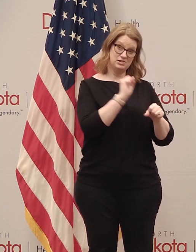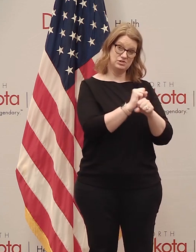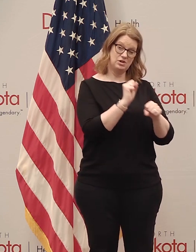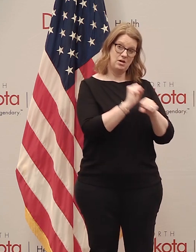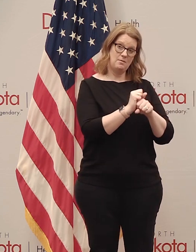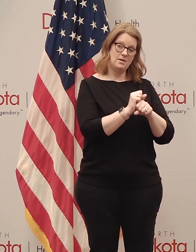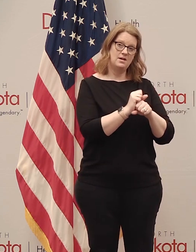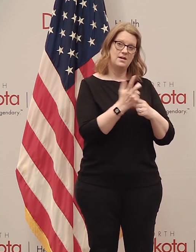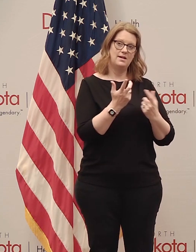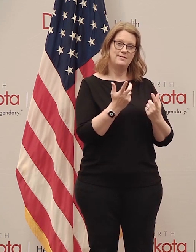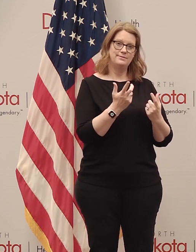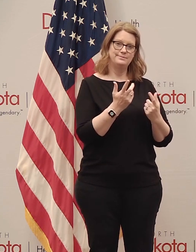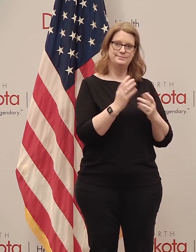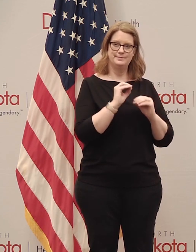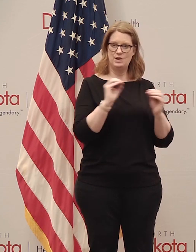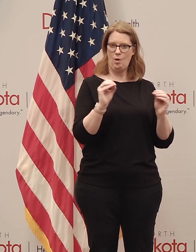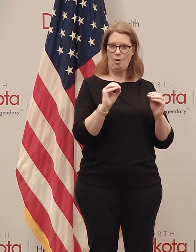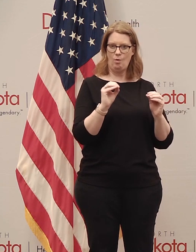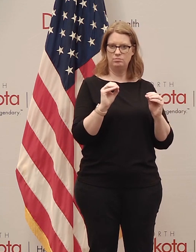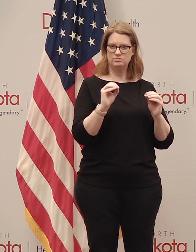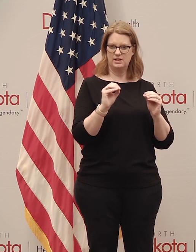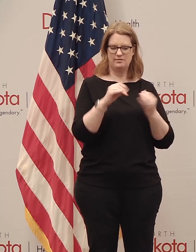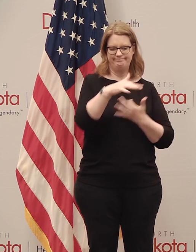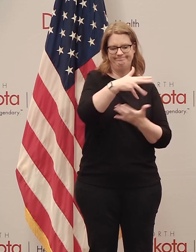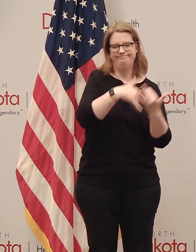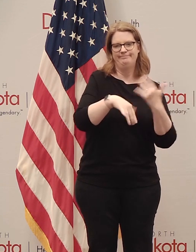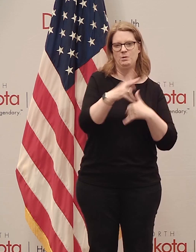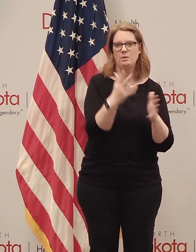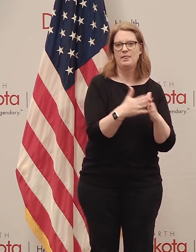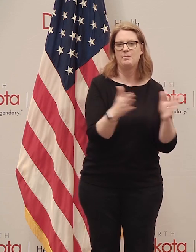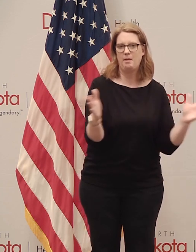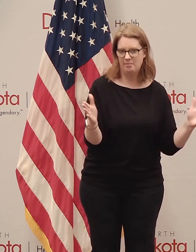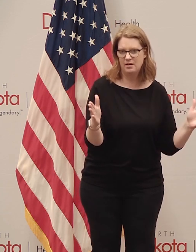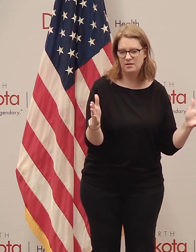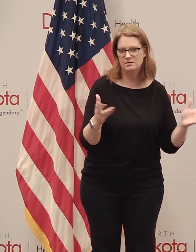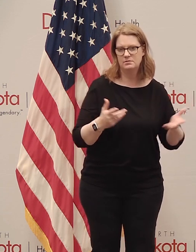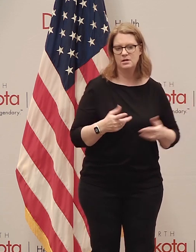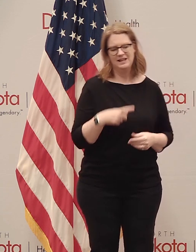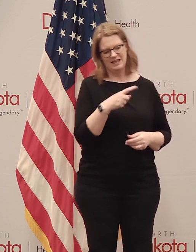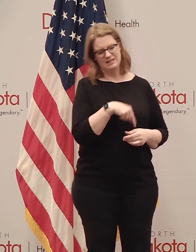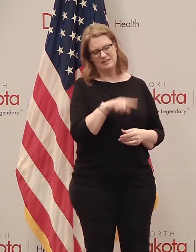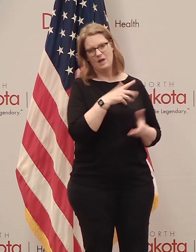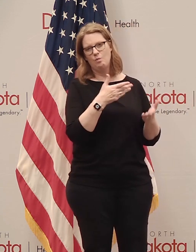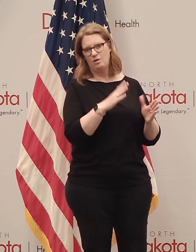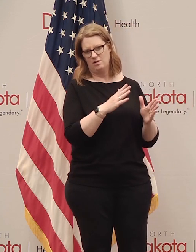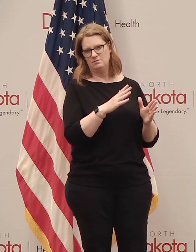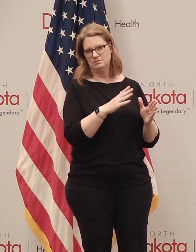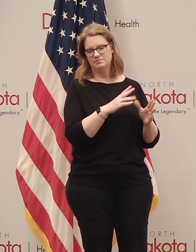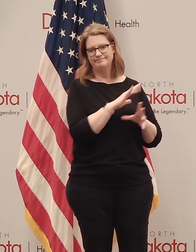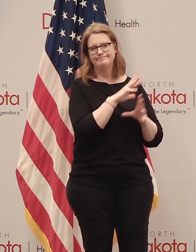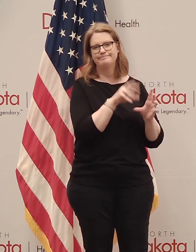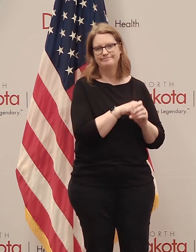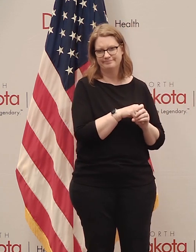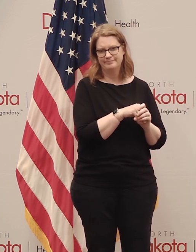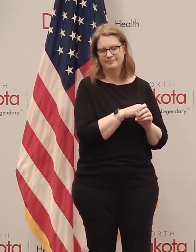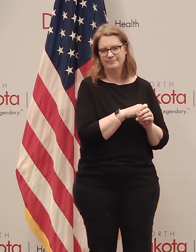have little or no citizen-facing roles, and they have the opportunity, will have the opportunity to continue to be part of